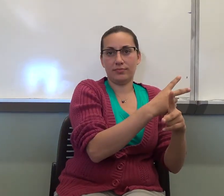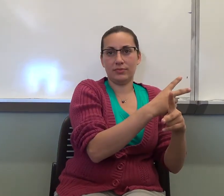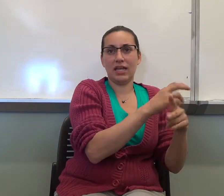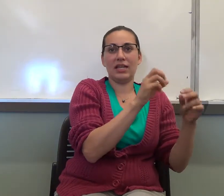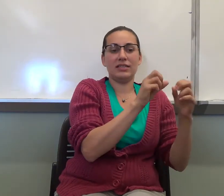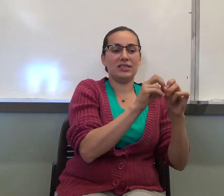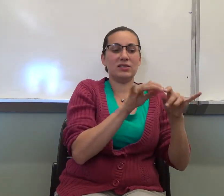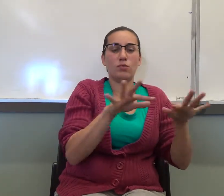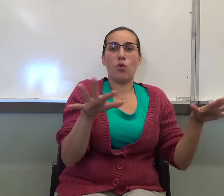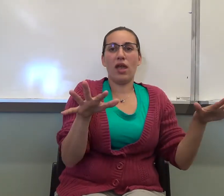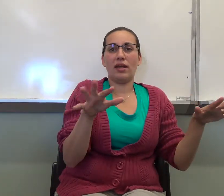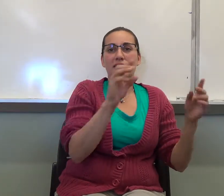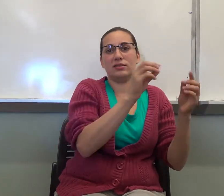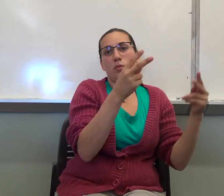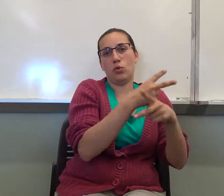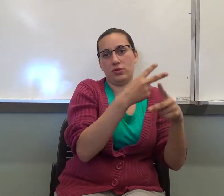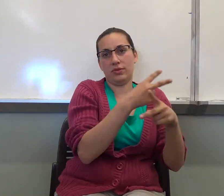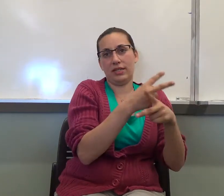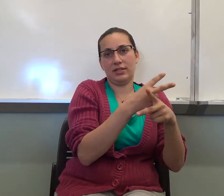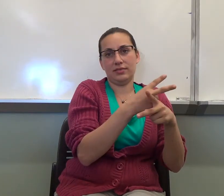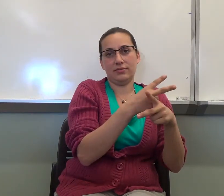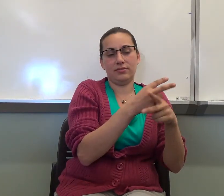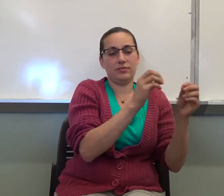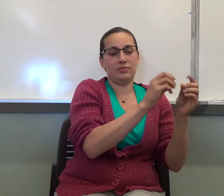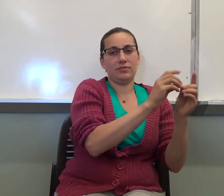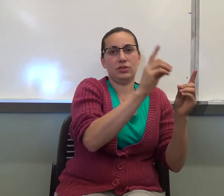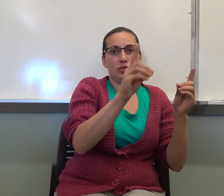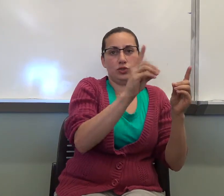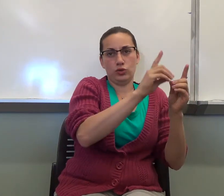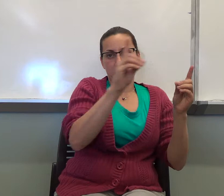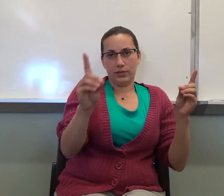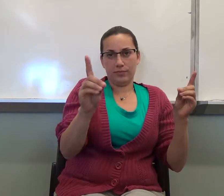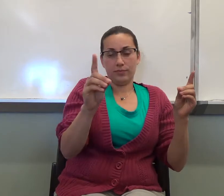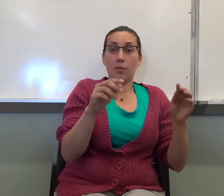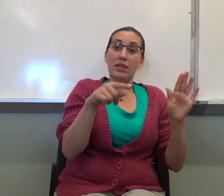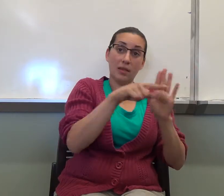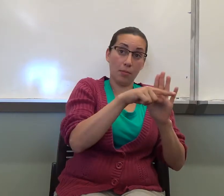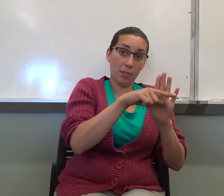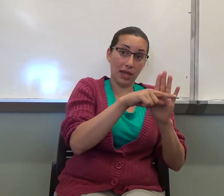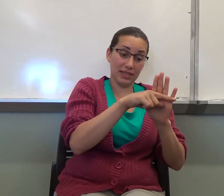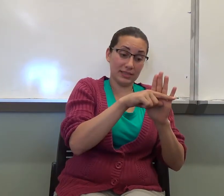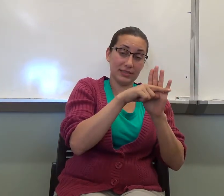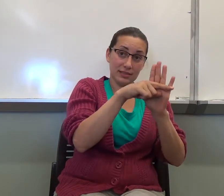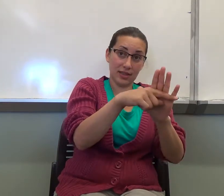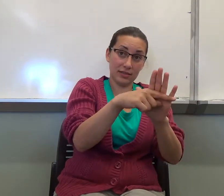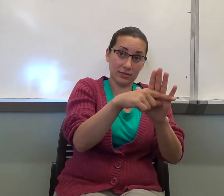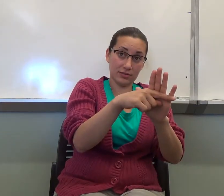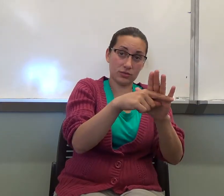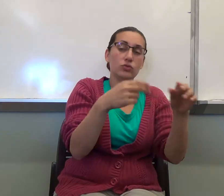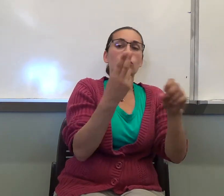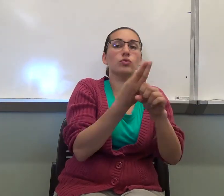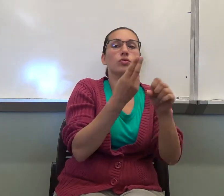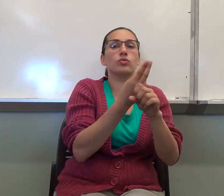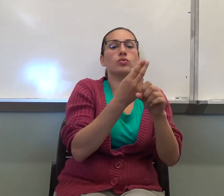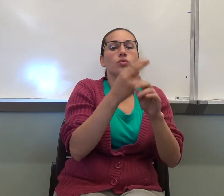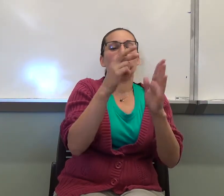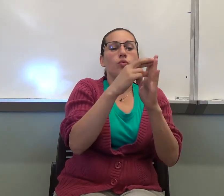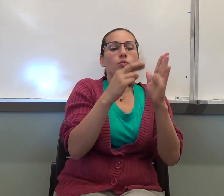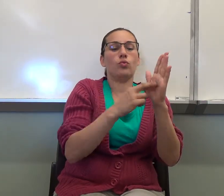terms. Now, because of the minus signs, we're going to have to be particularly careful. We'll have to use the rules of signs. And also, I suggest